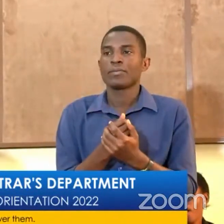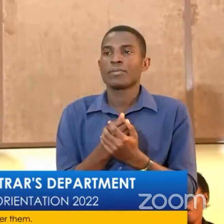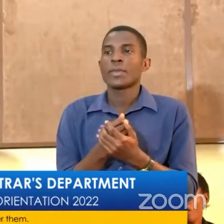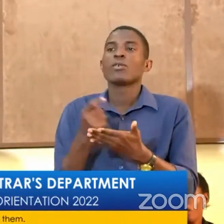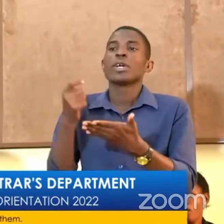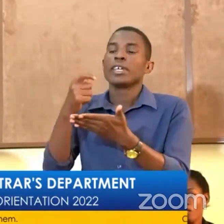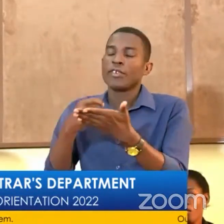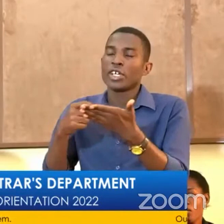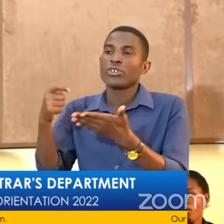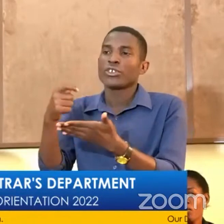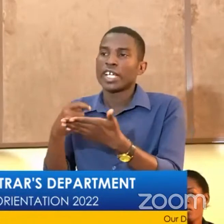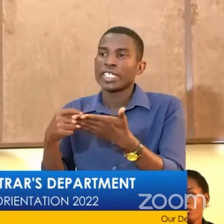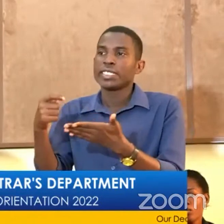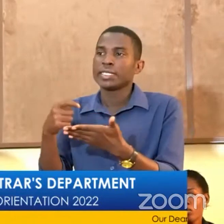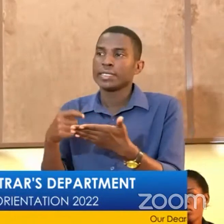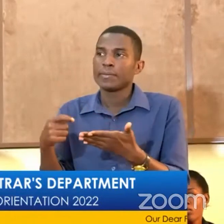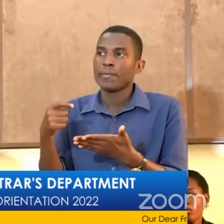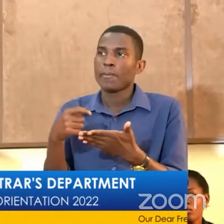you are writing,